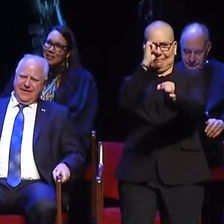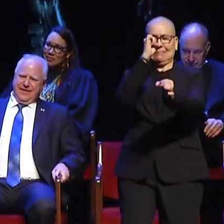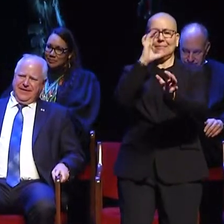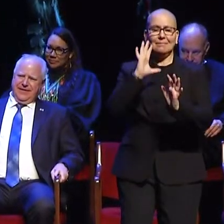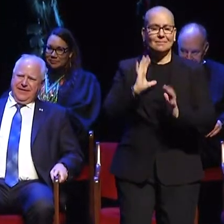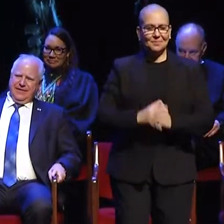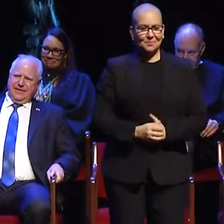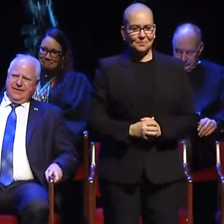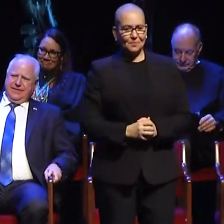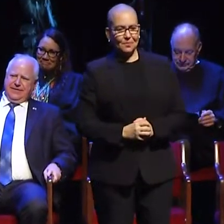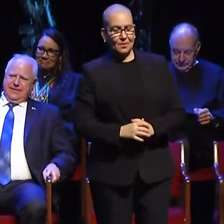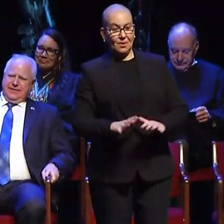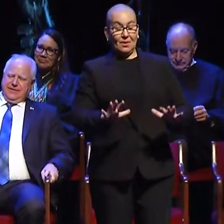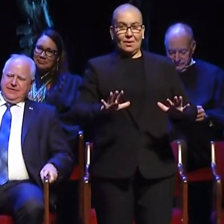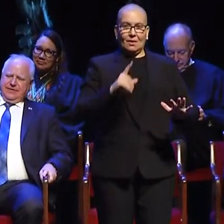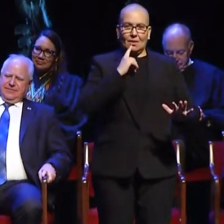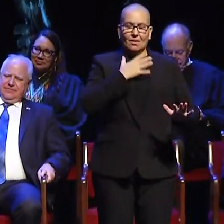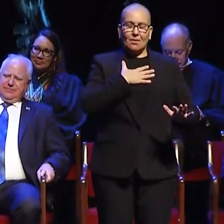Whew.